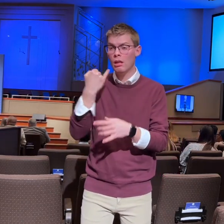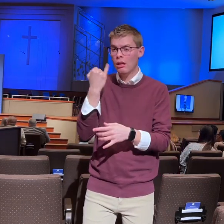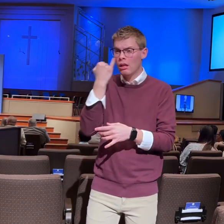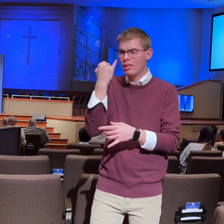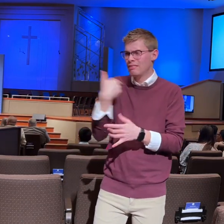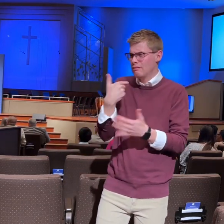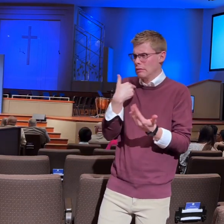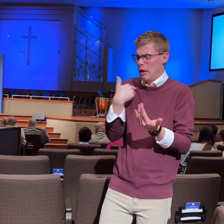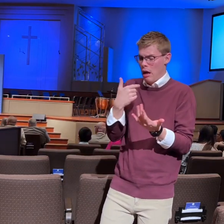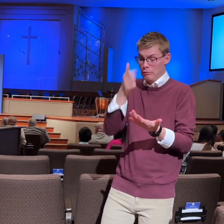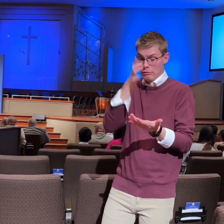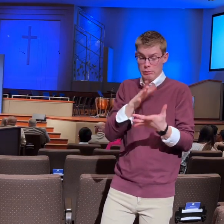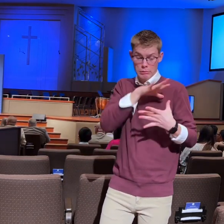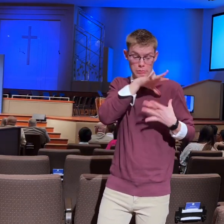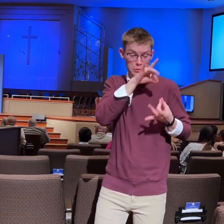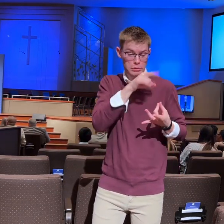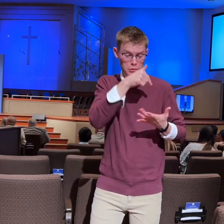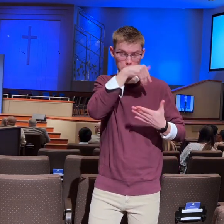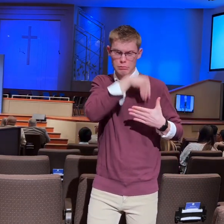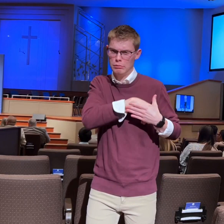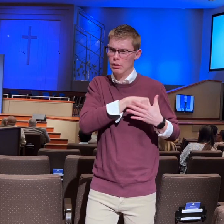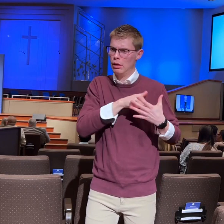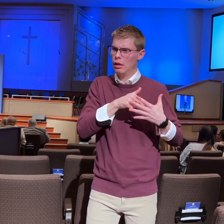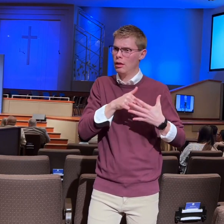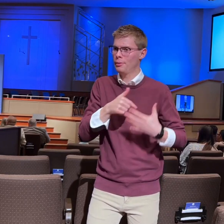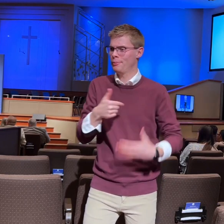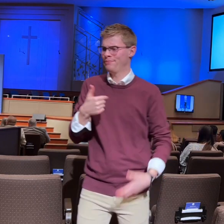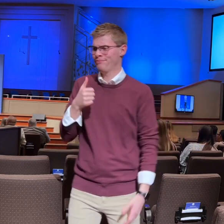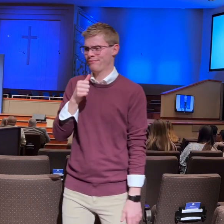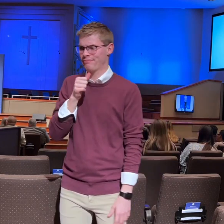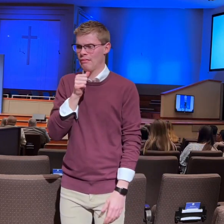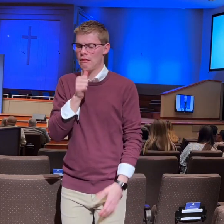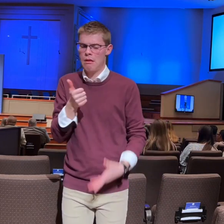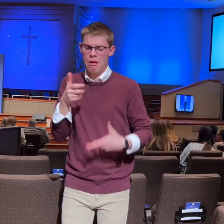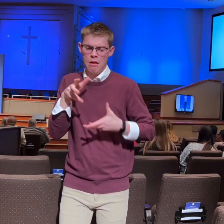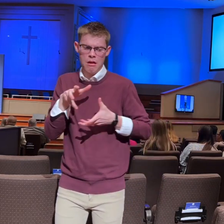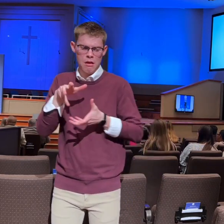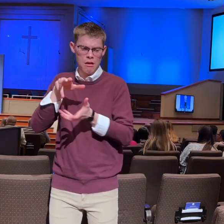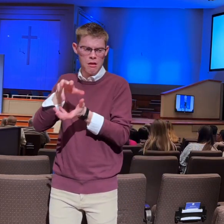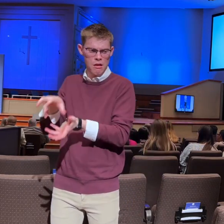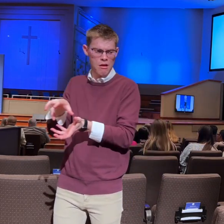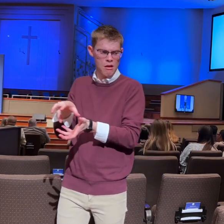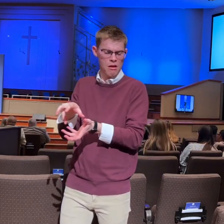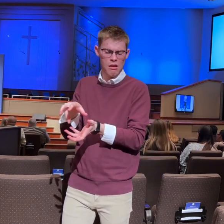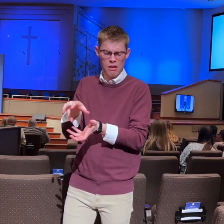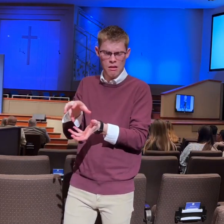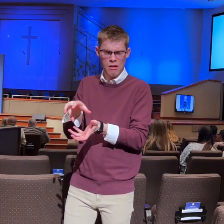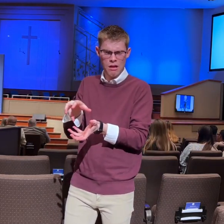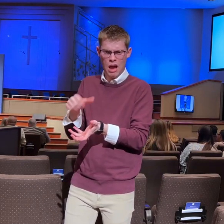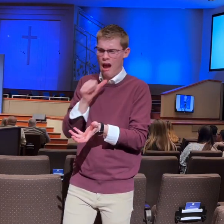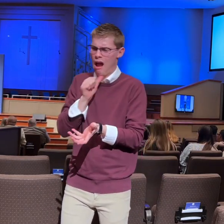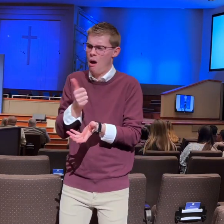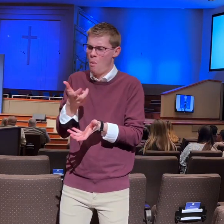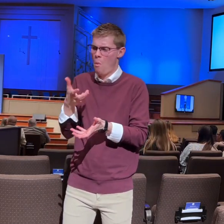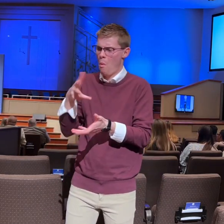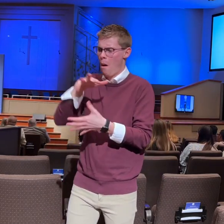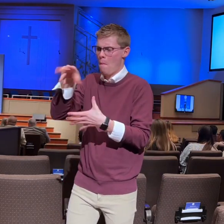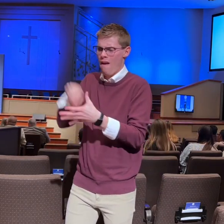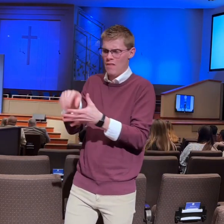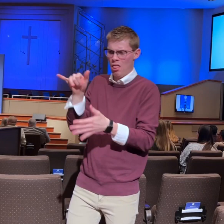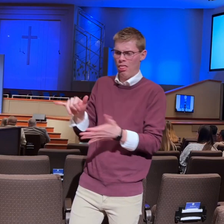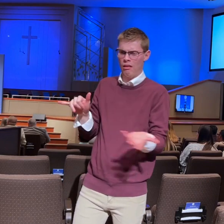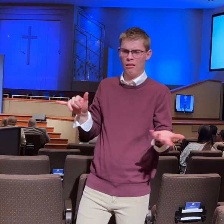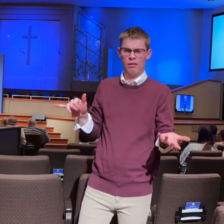God within your heart, there ought to be something within you saying, I don't want to be a part of that trend. I don't want to be a part of some falling away from my